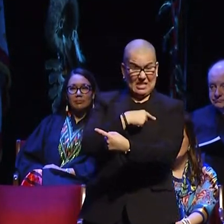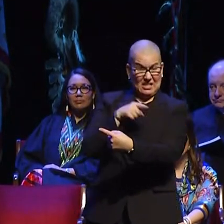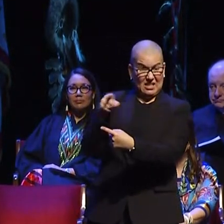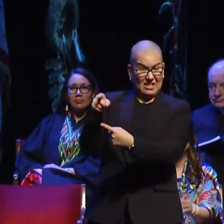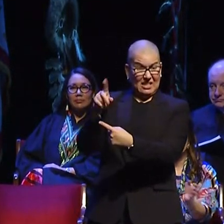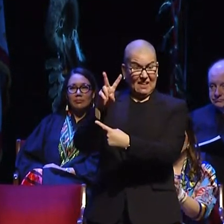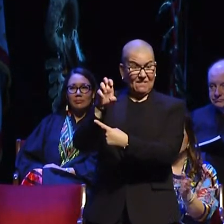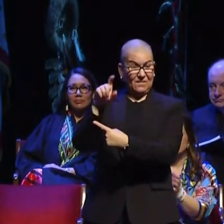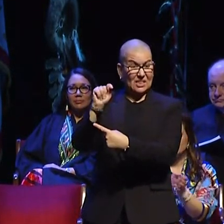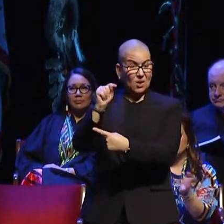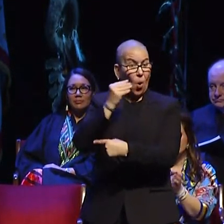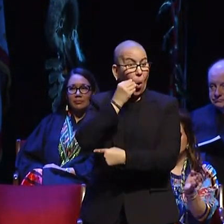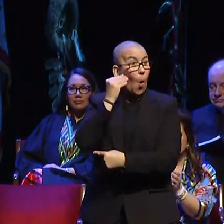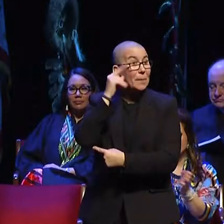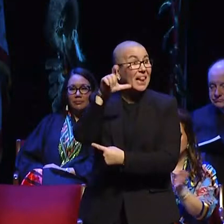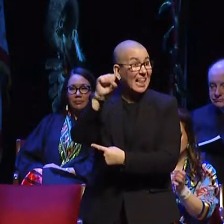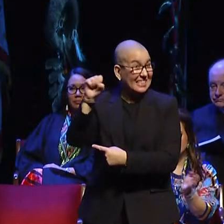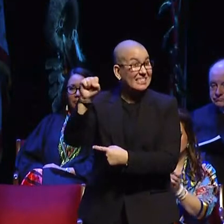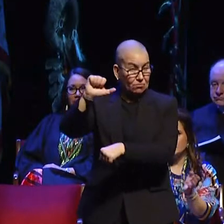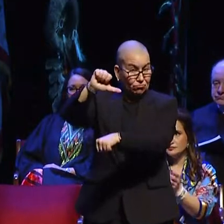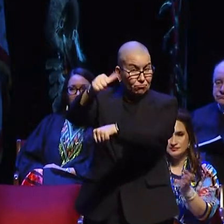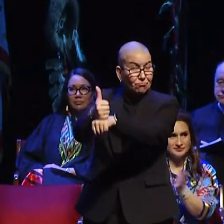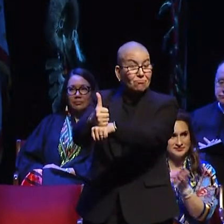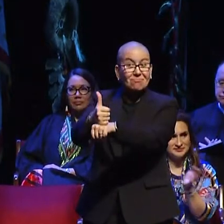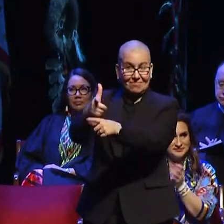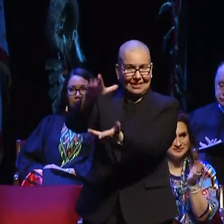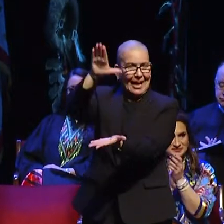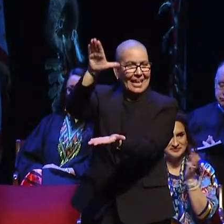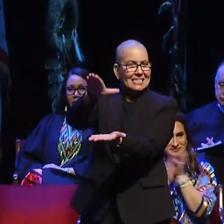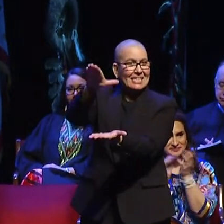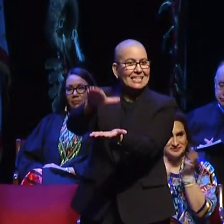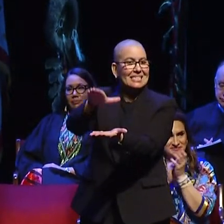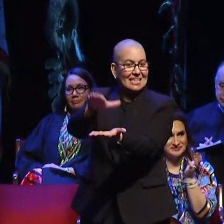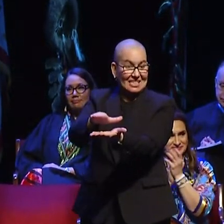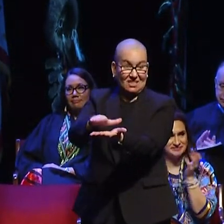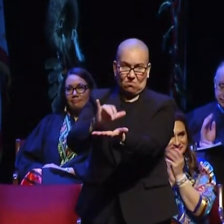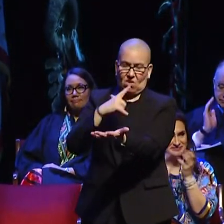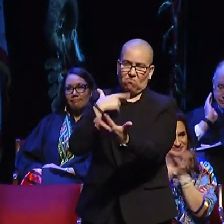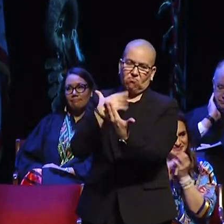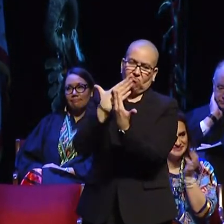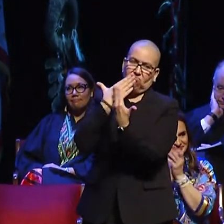are down to those last ones. Let's just finish the job.